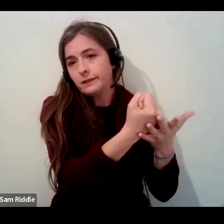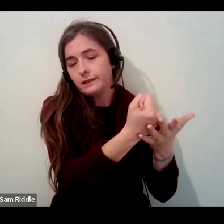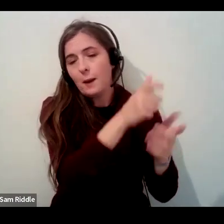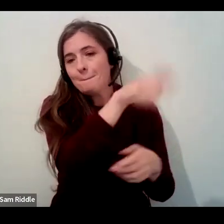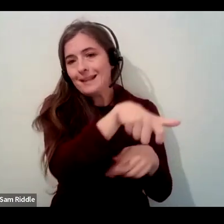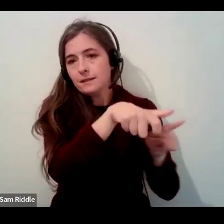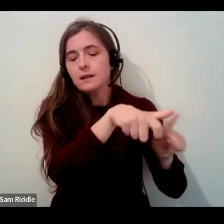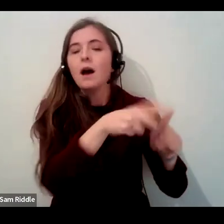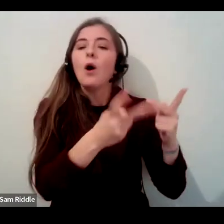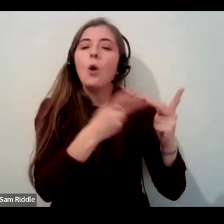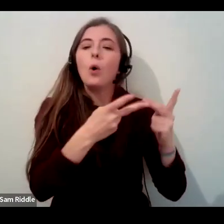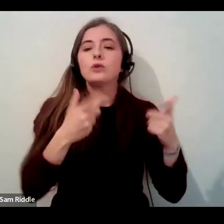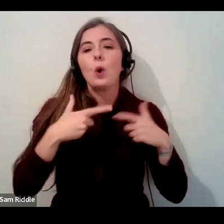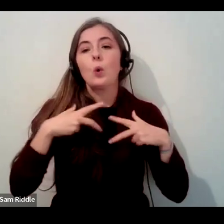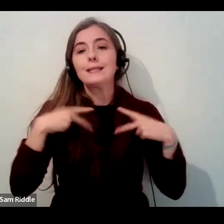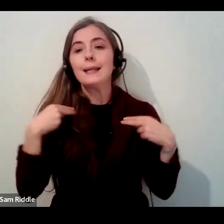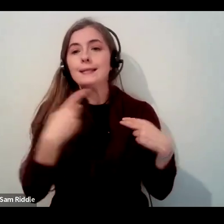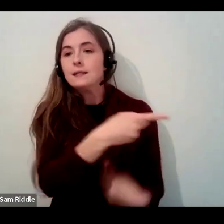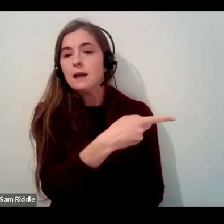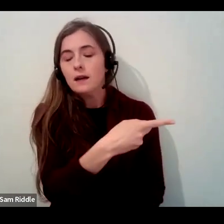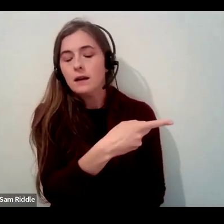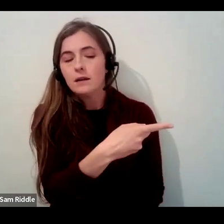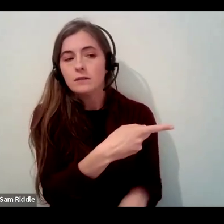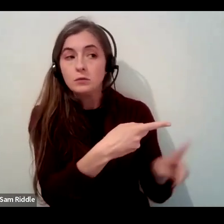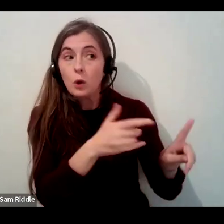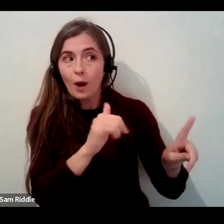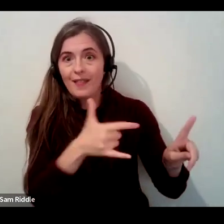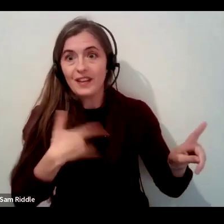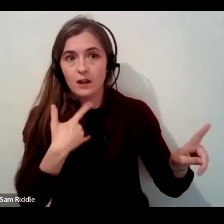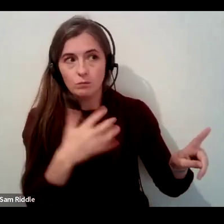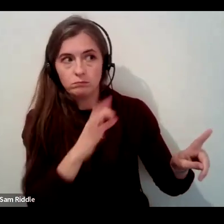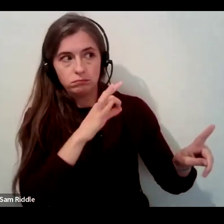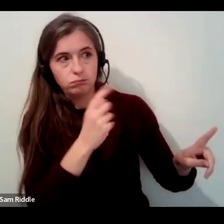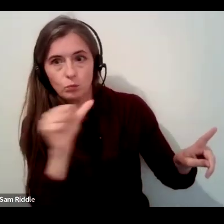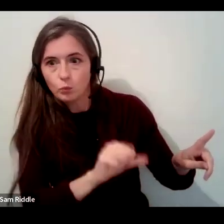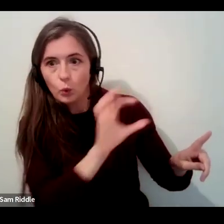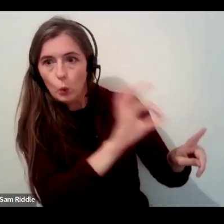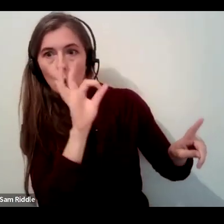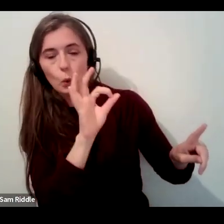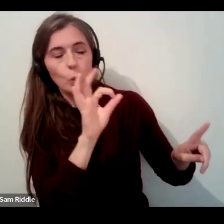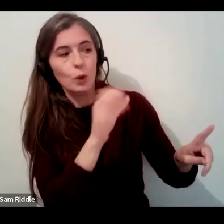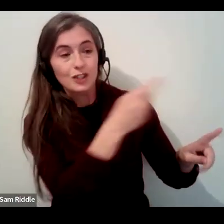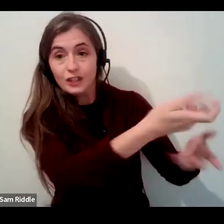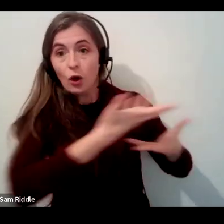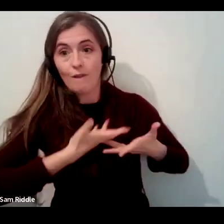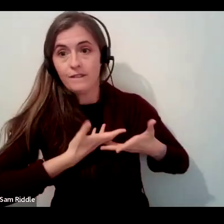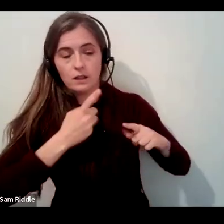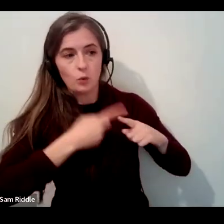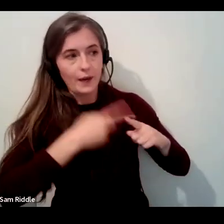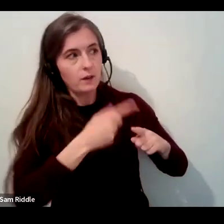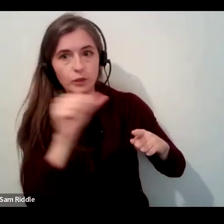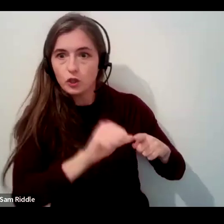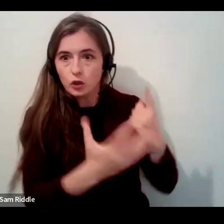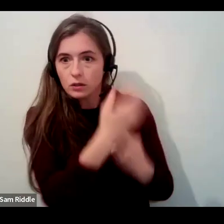solicitor, so you absolutely might want to would like to offer to take that up, because I've already she's already offered that quite quickly to